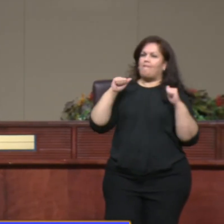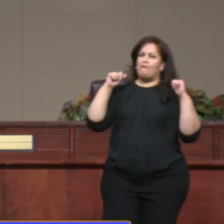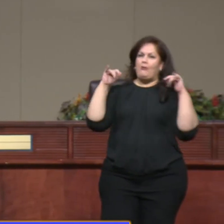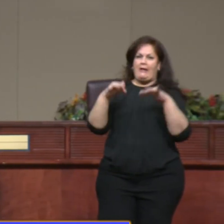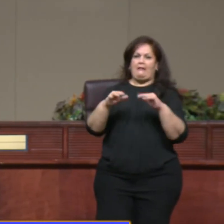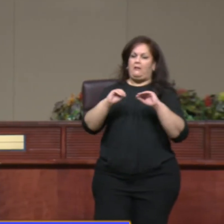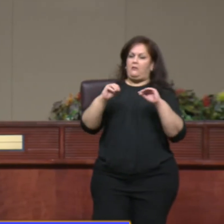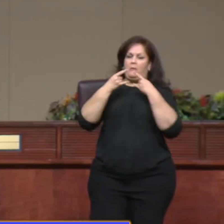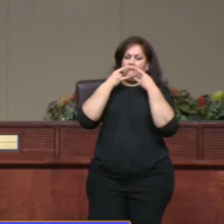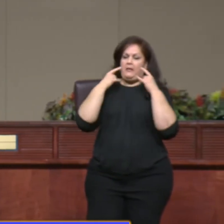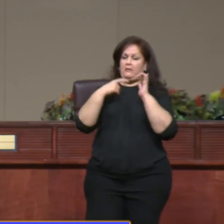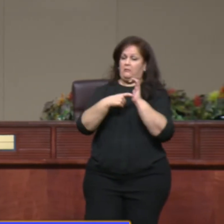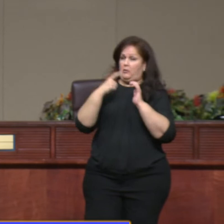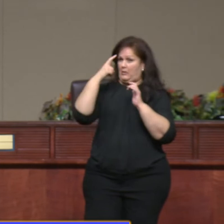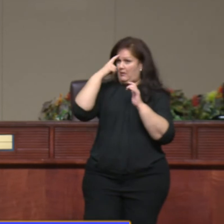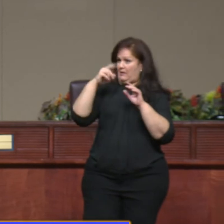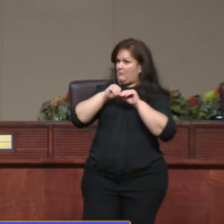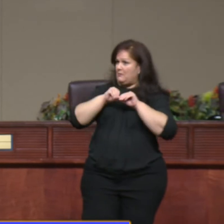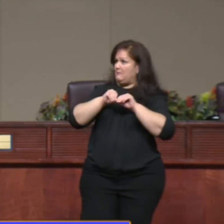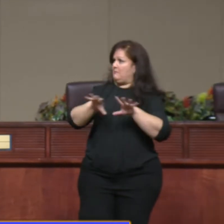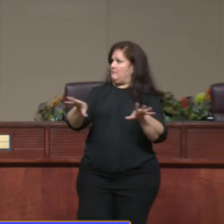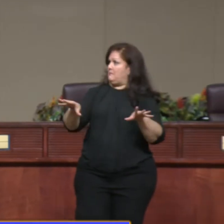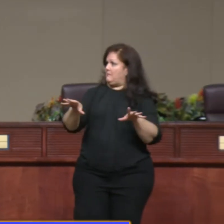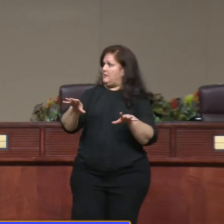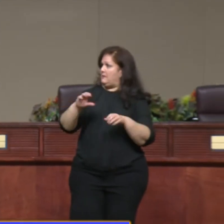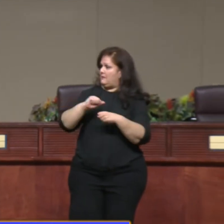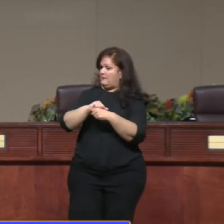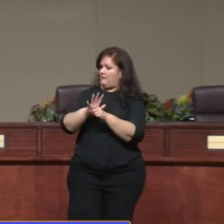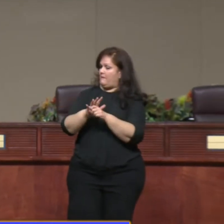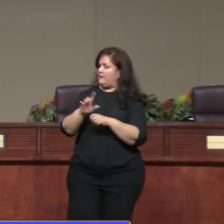spread of COVID-19?